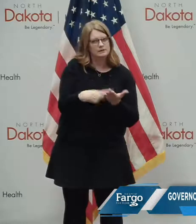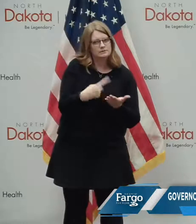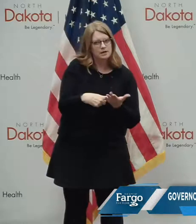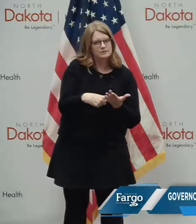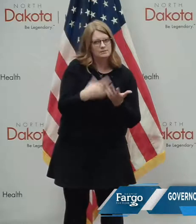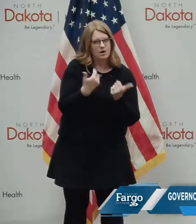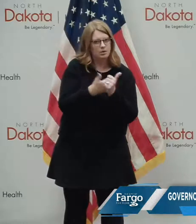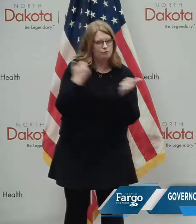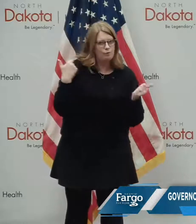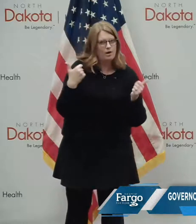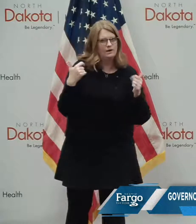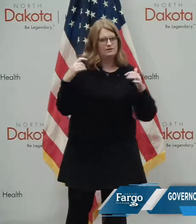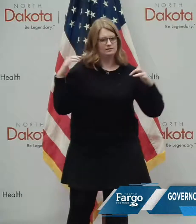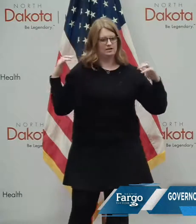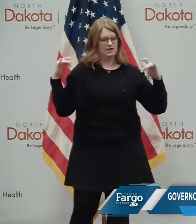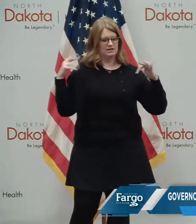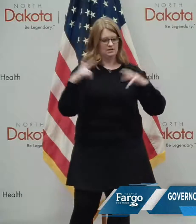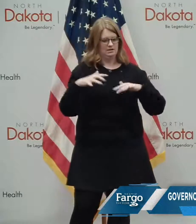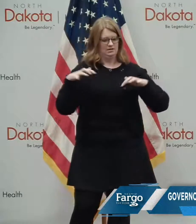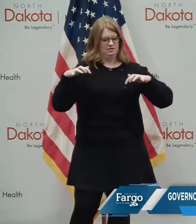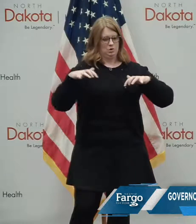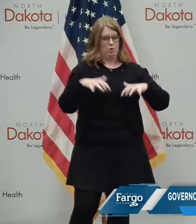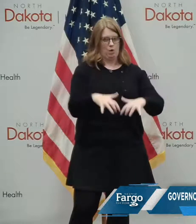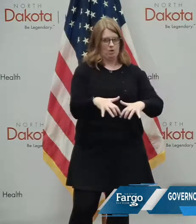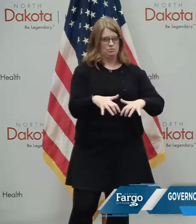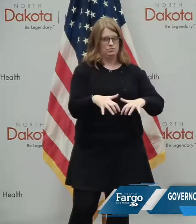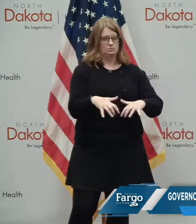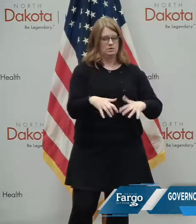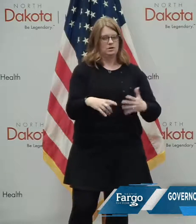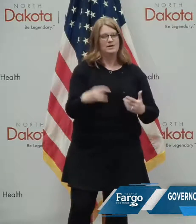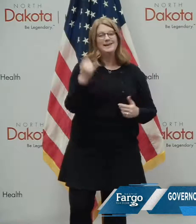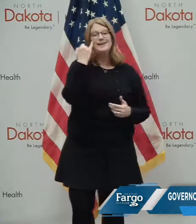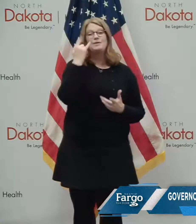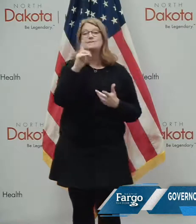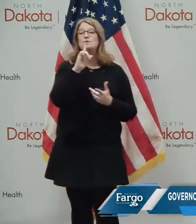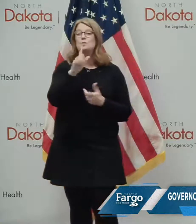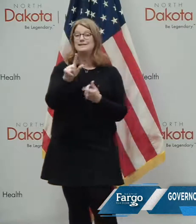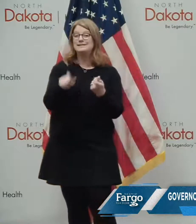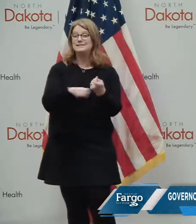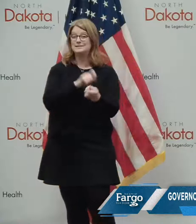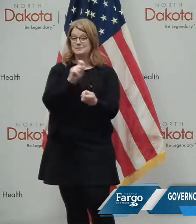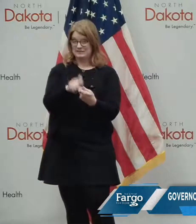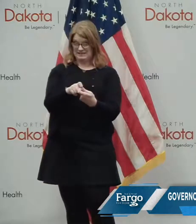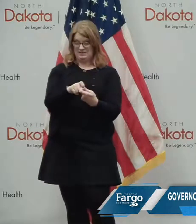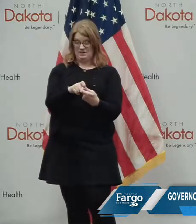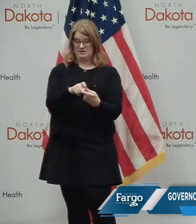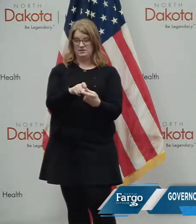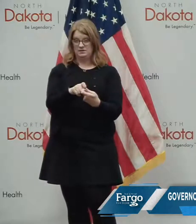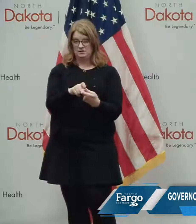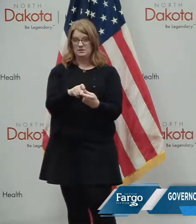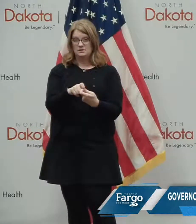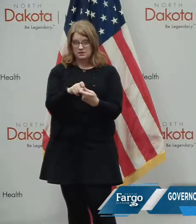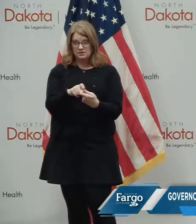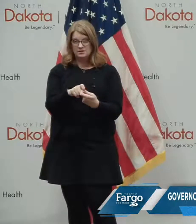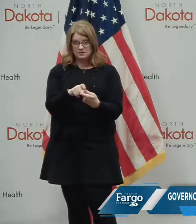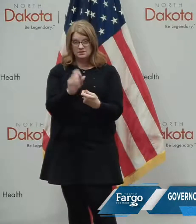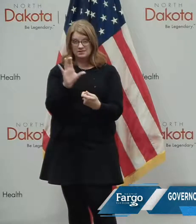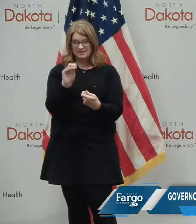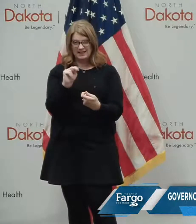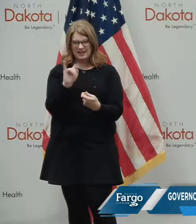avoiding crowds, I think a better way to say that, if I was going to be really specific to the counties that are moving and have